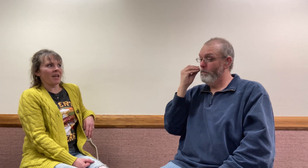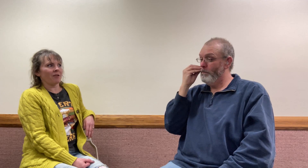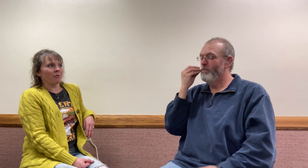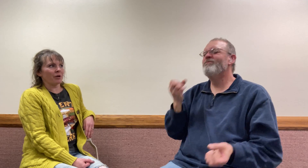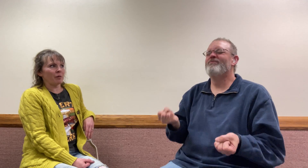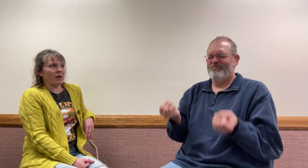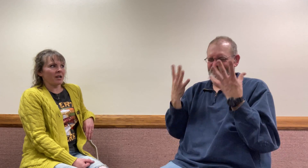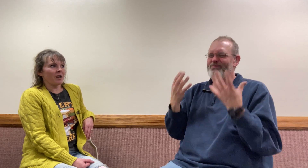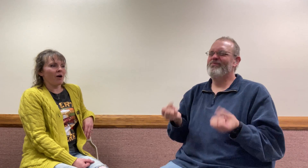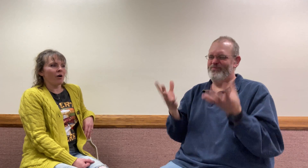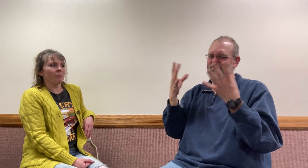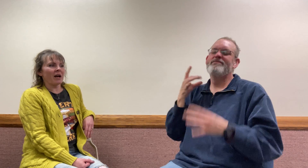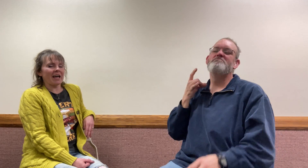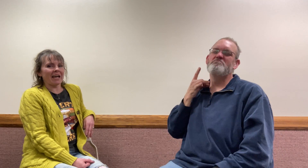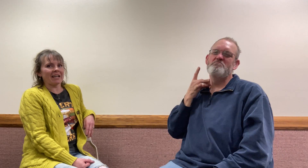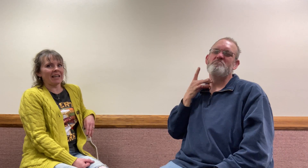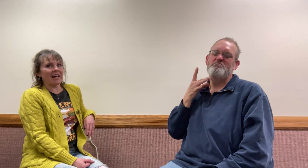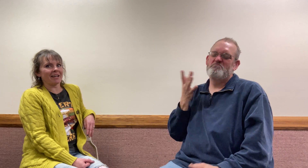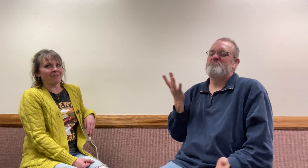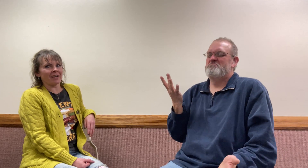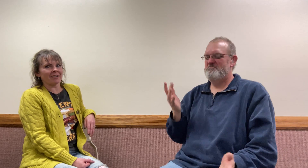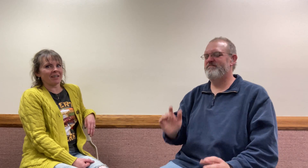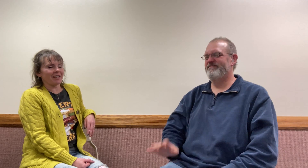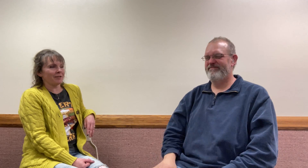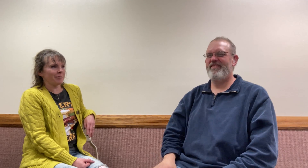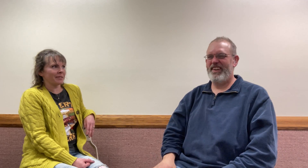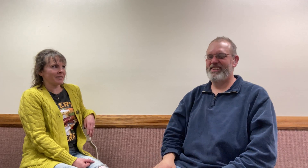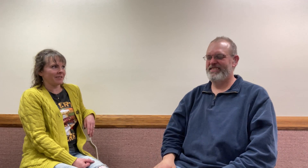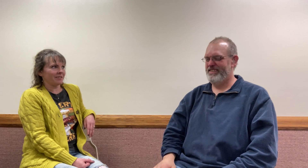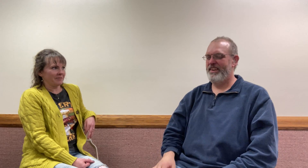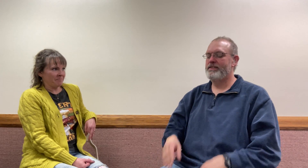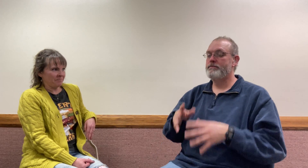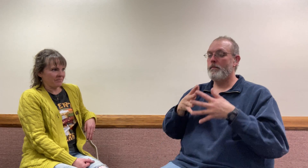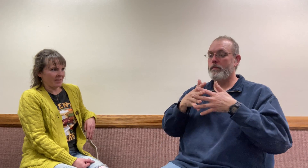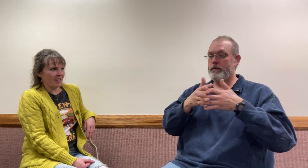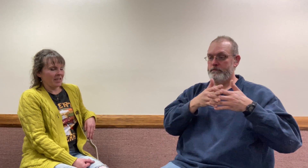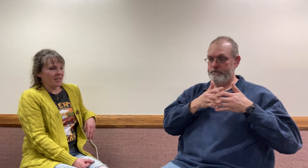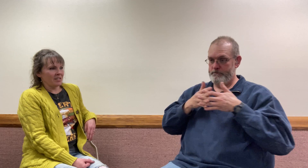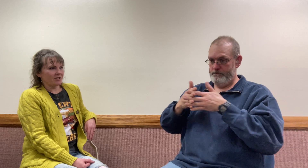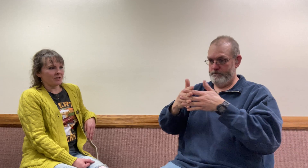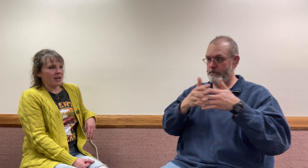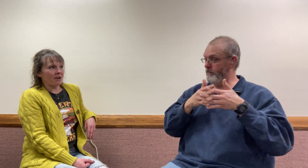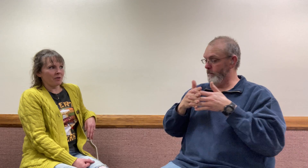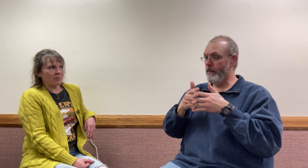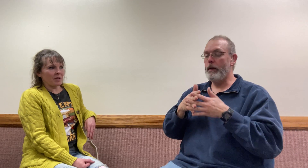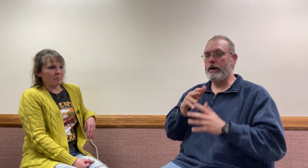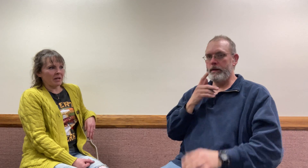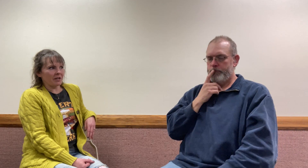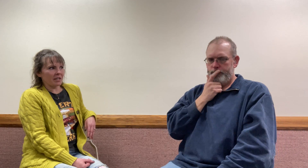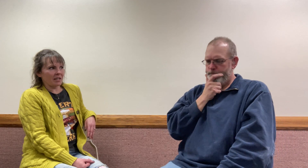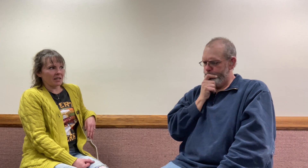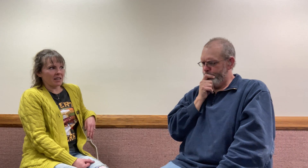don't worry about it at home. I got a lot of vodka. No big deal. So now the American